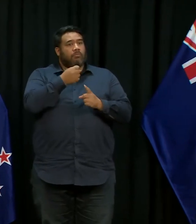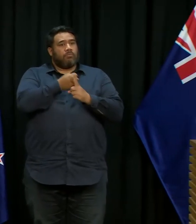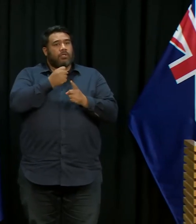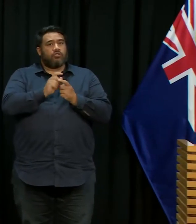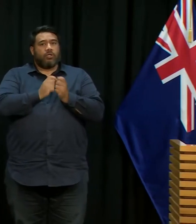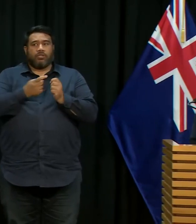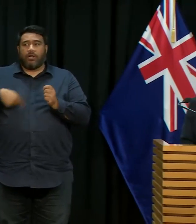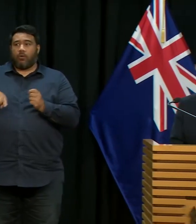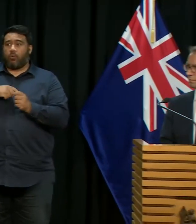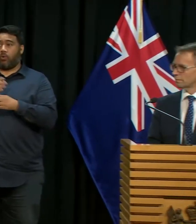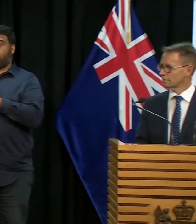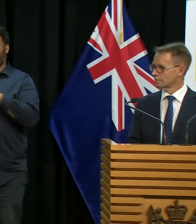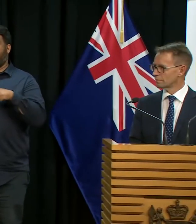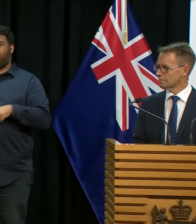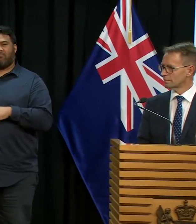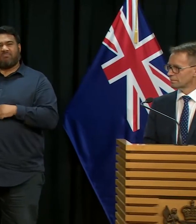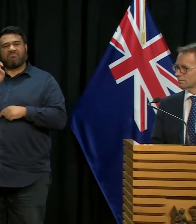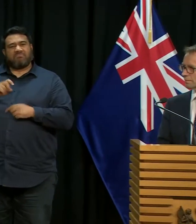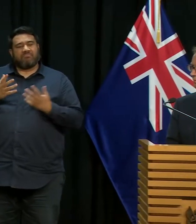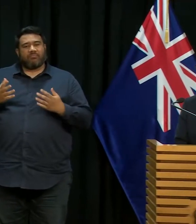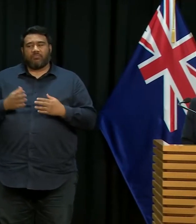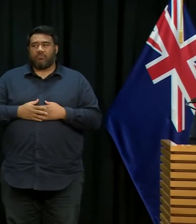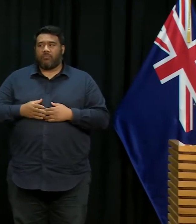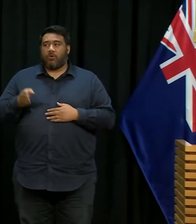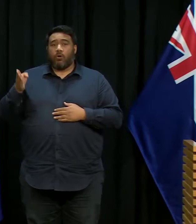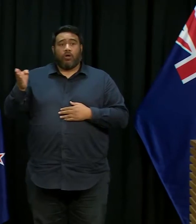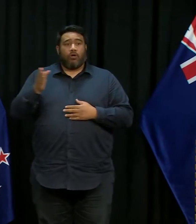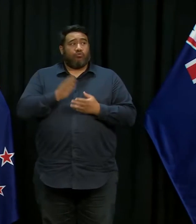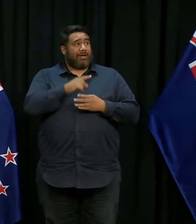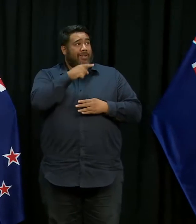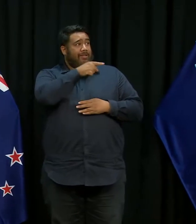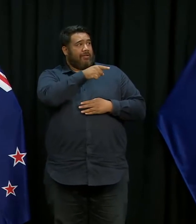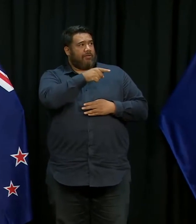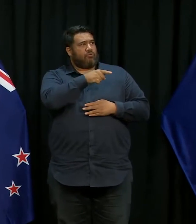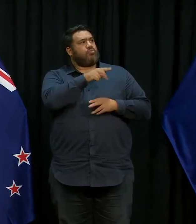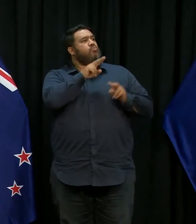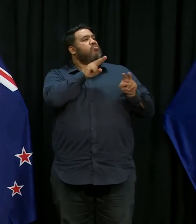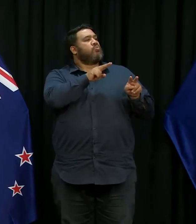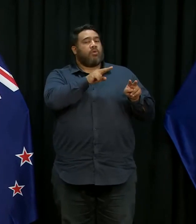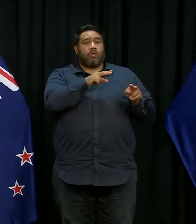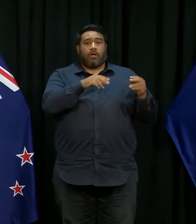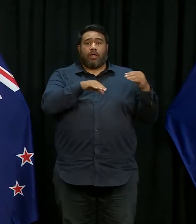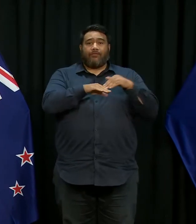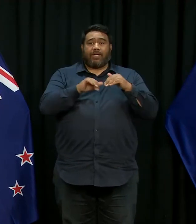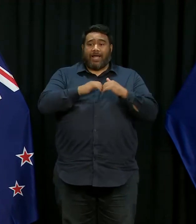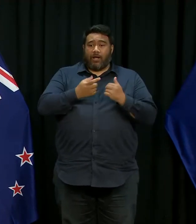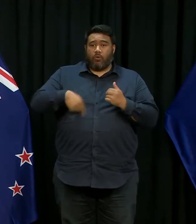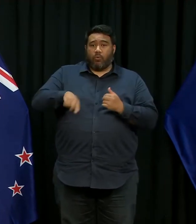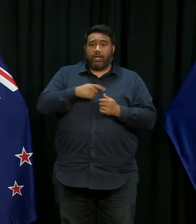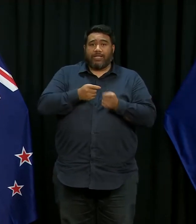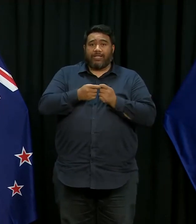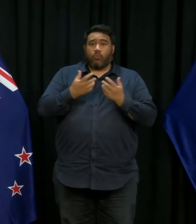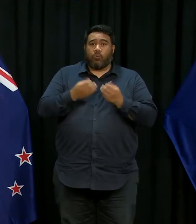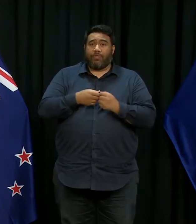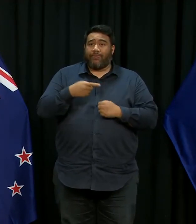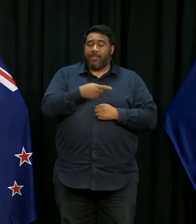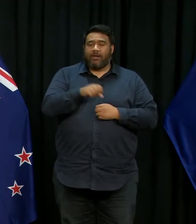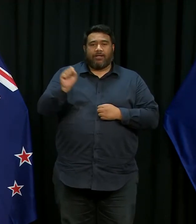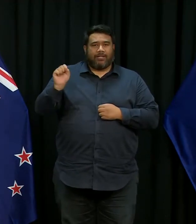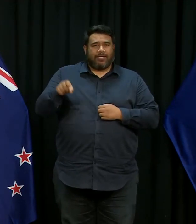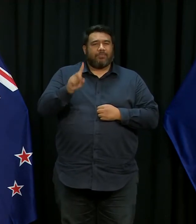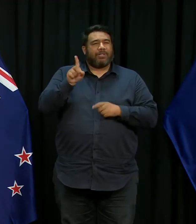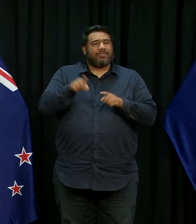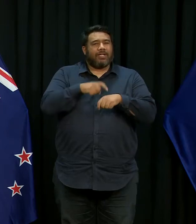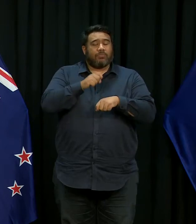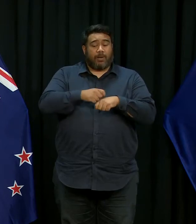deal with it? So on the whether or not it's changed the way we deal with it, absolutely, but at the same time, we have evolved